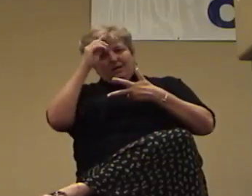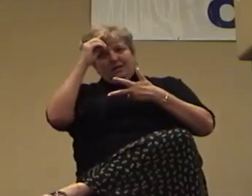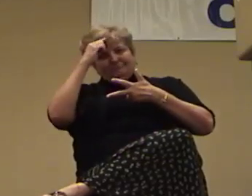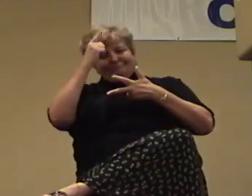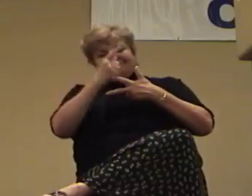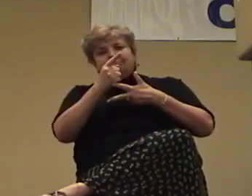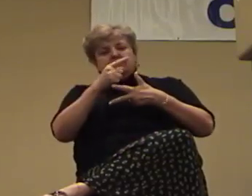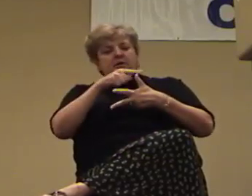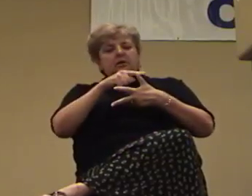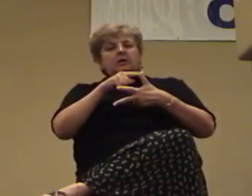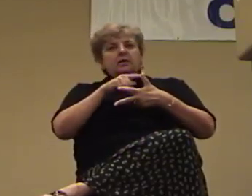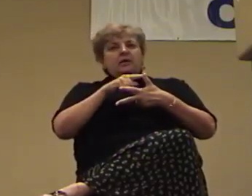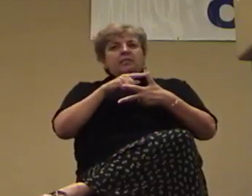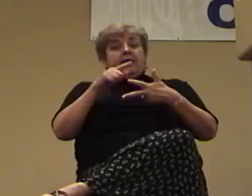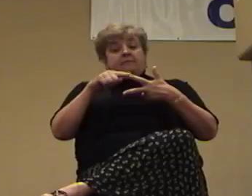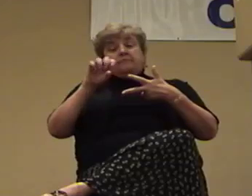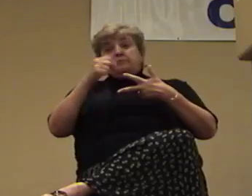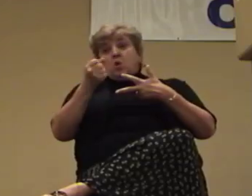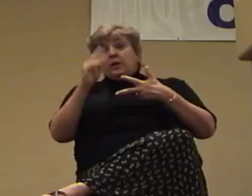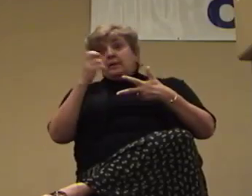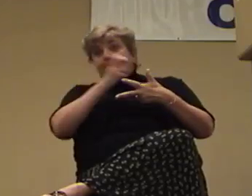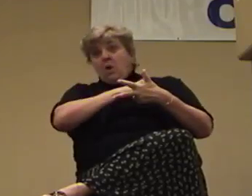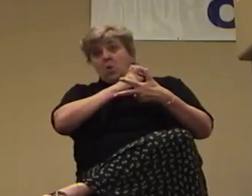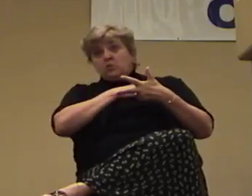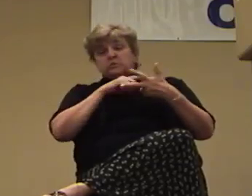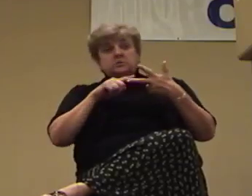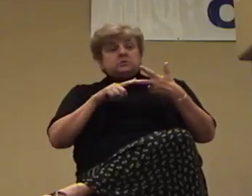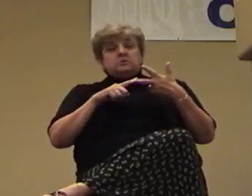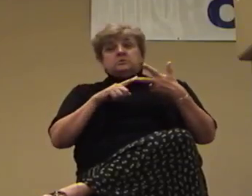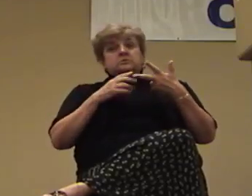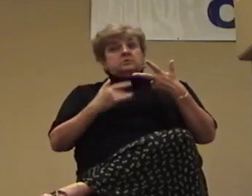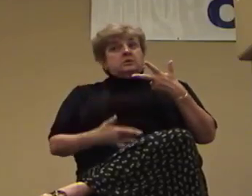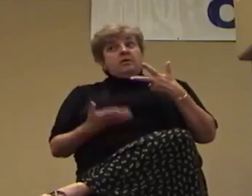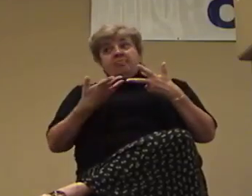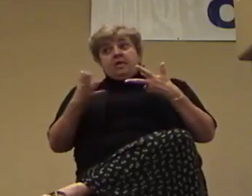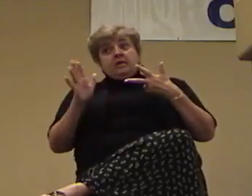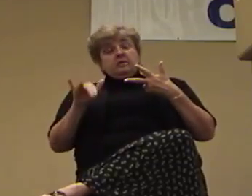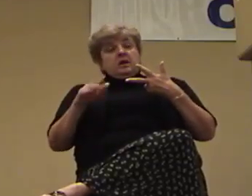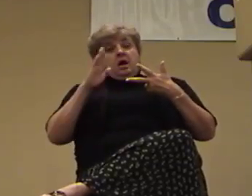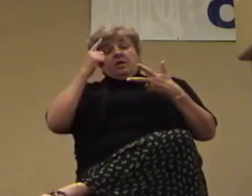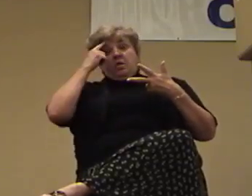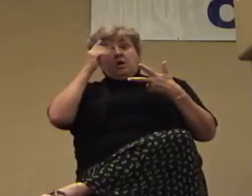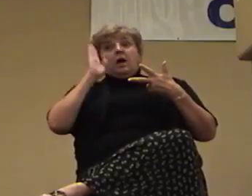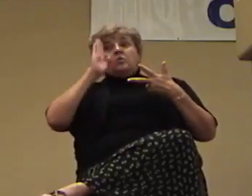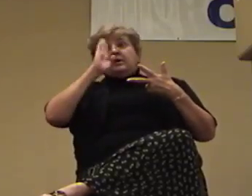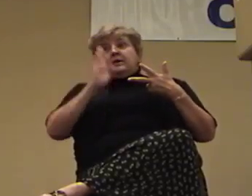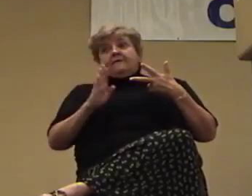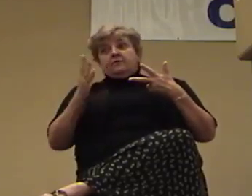bones, torture, things that I was never going to share from a podium of Alcoholics Anonymous, because I don't want you to take it with you in your psyche.